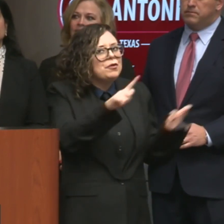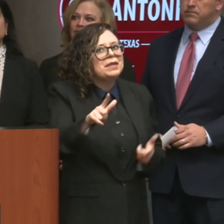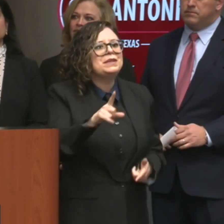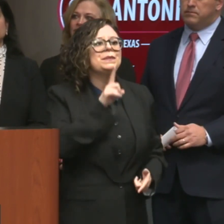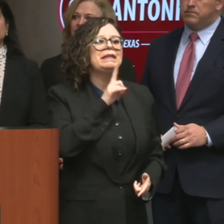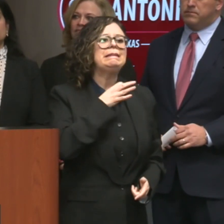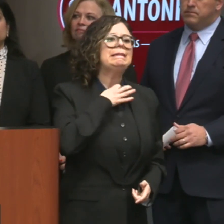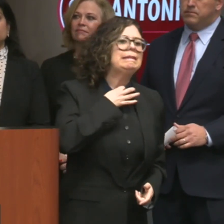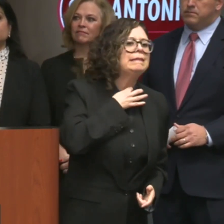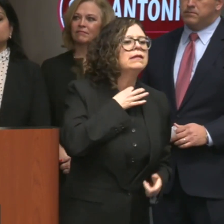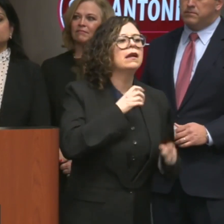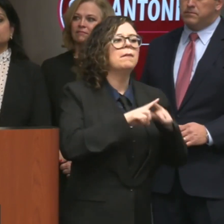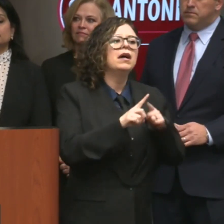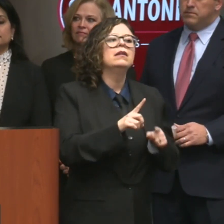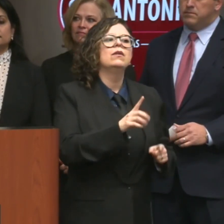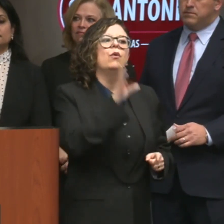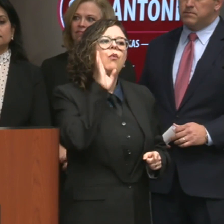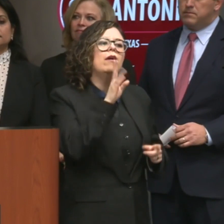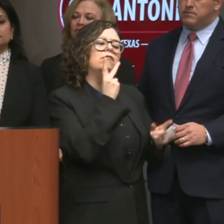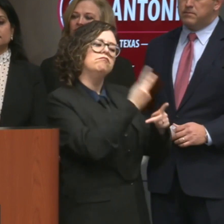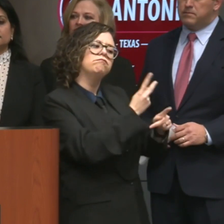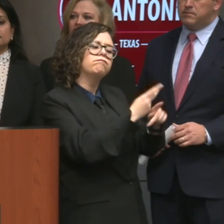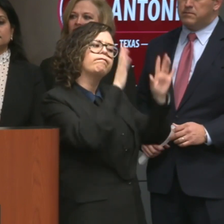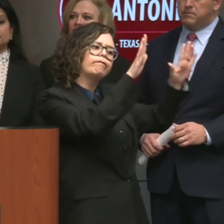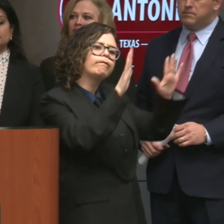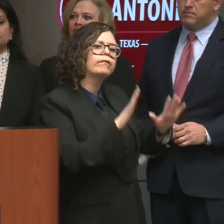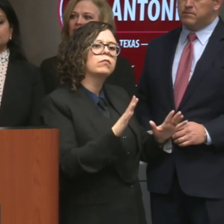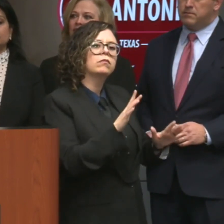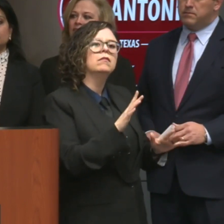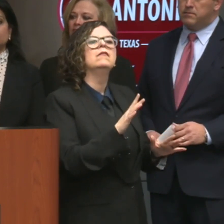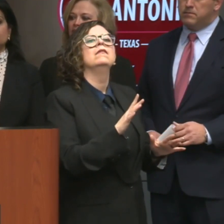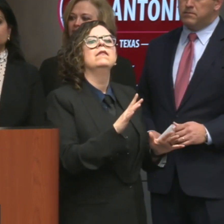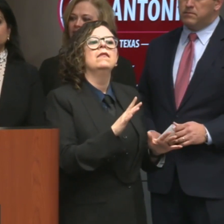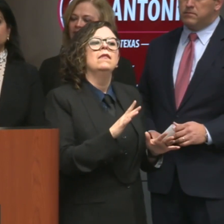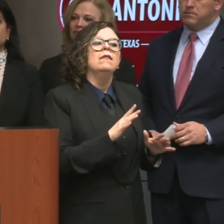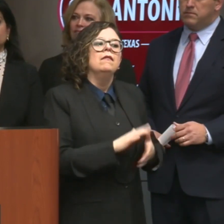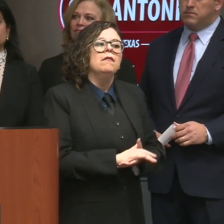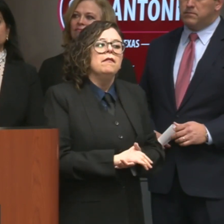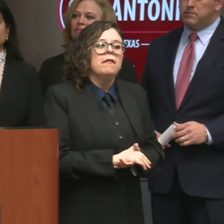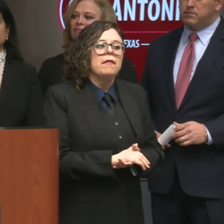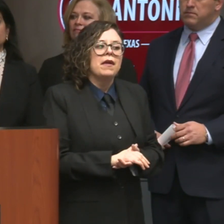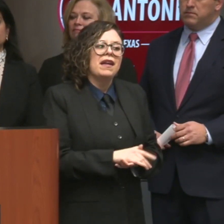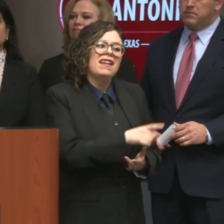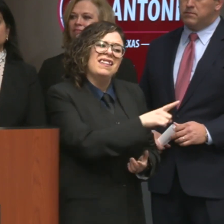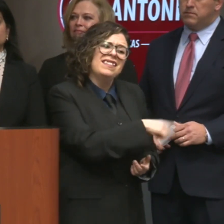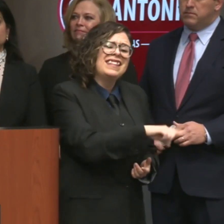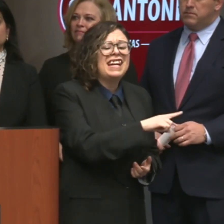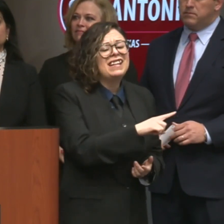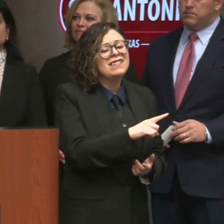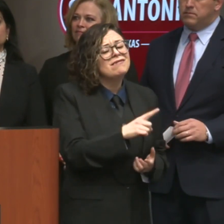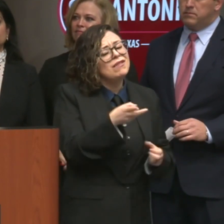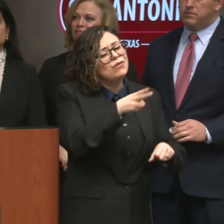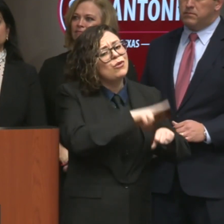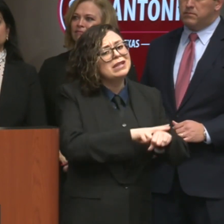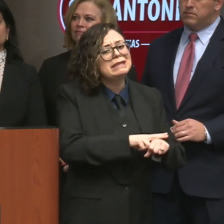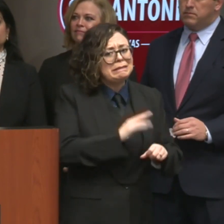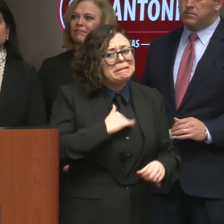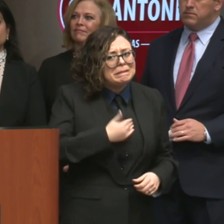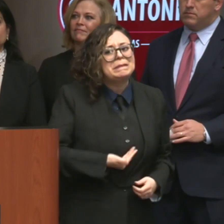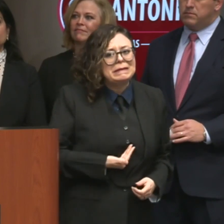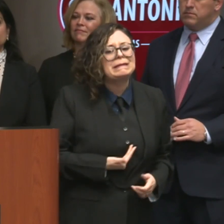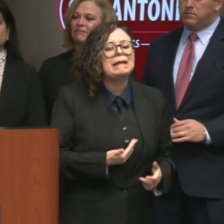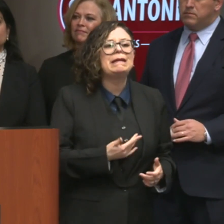that they are receiving excellent medical care. They were, of course, not happy to learn of their diagnosis last